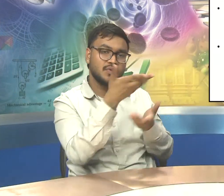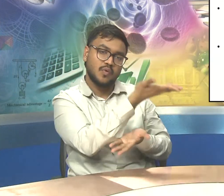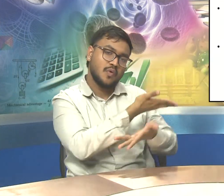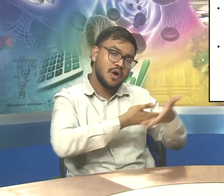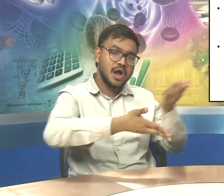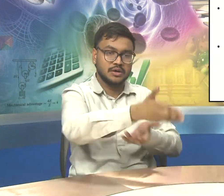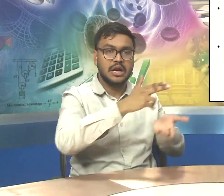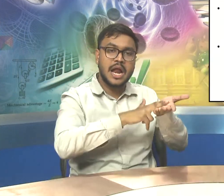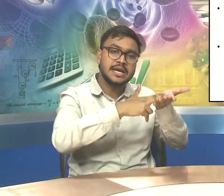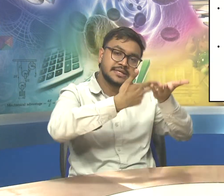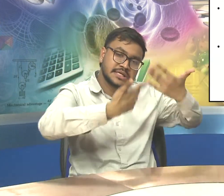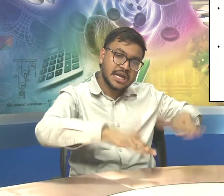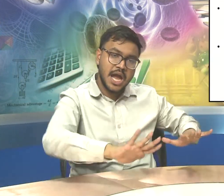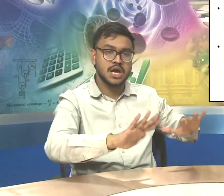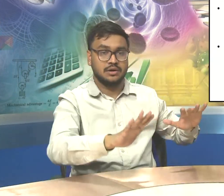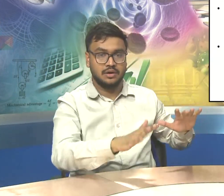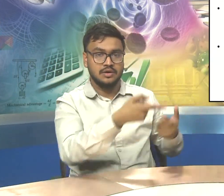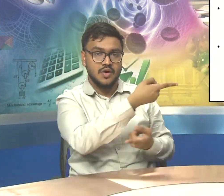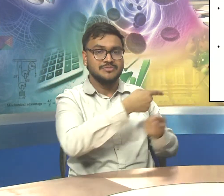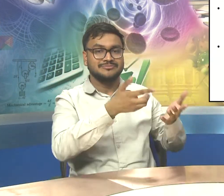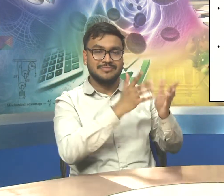deaf people themselves.